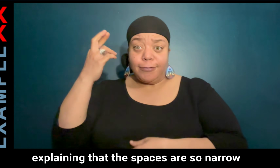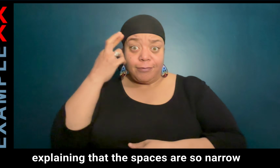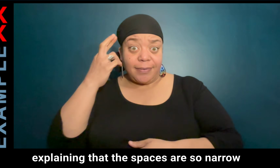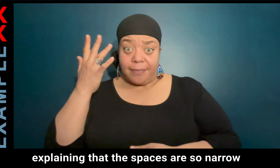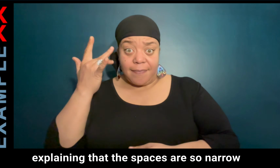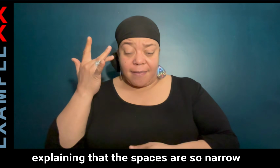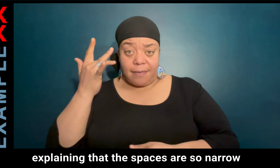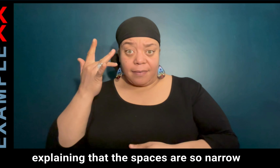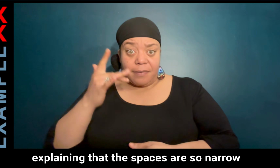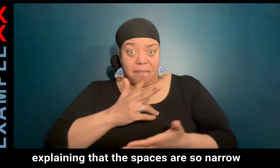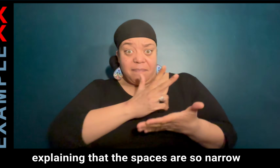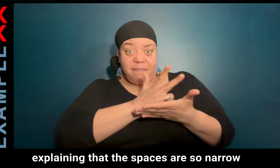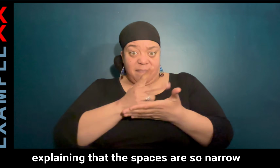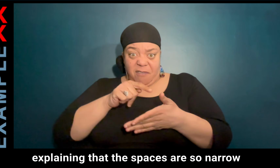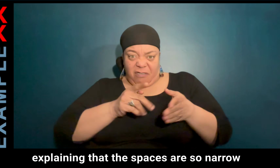explaining that the spaces are so narrow